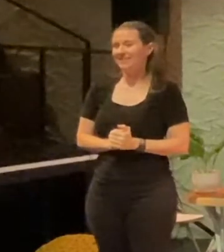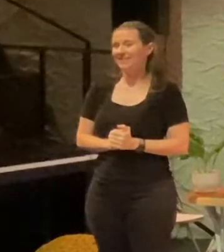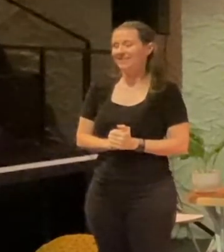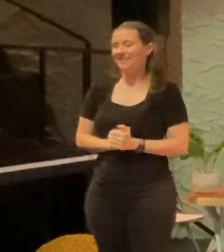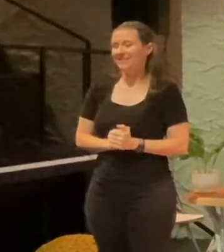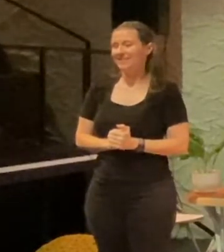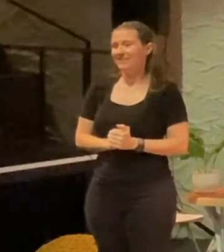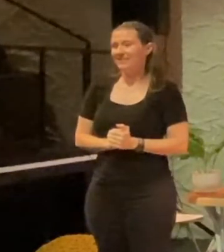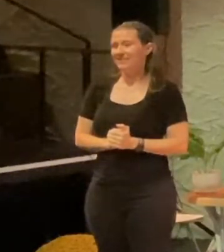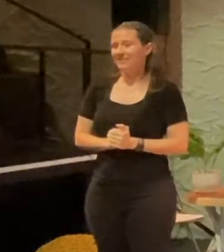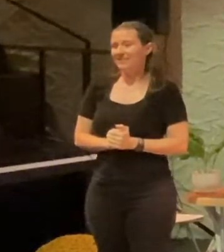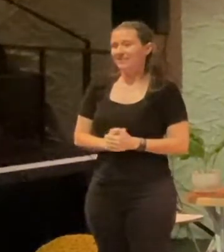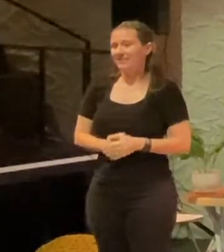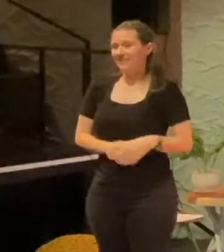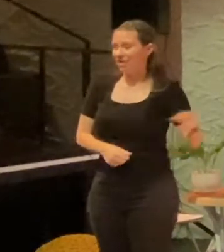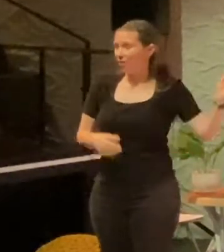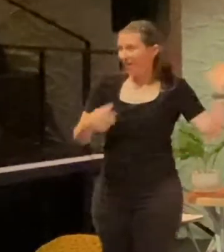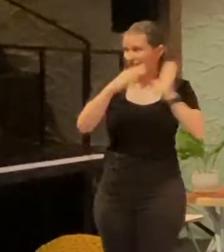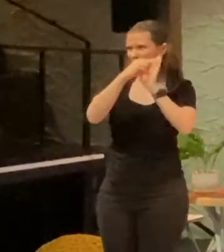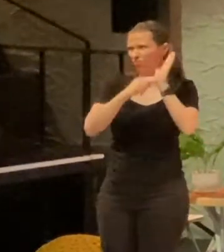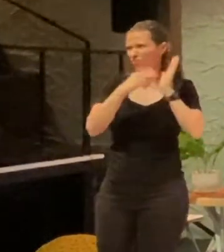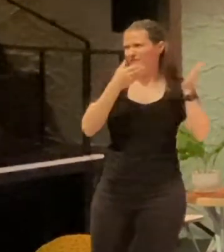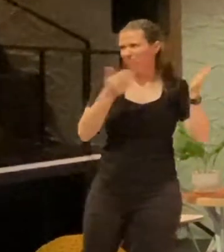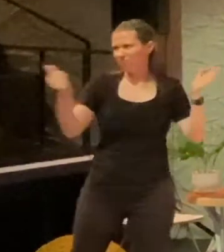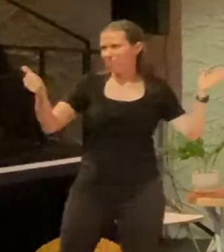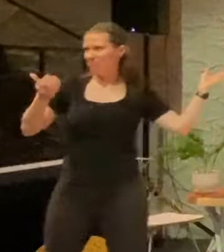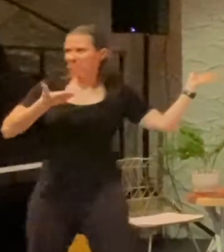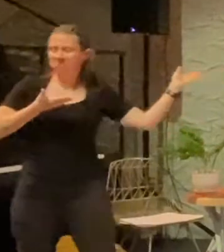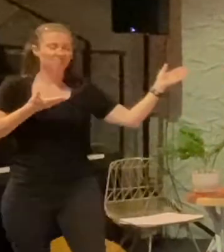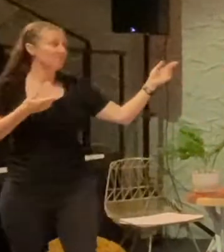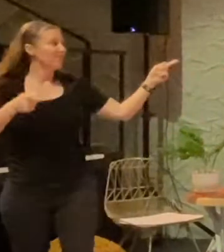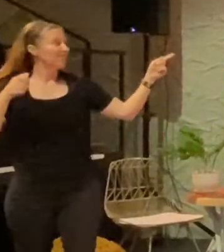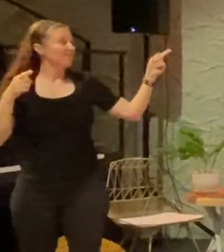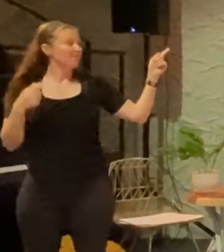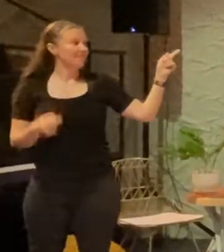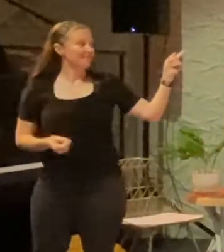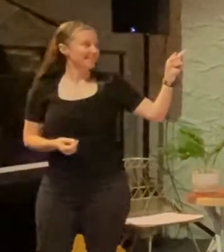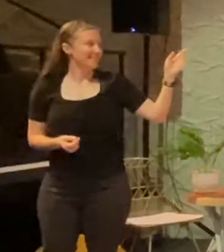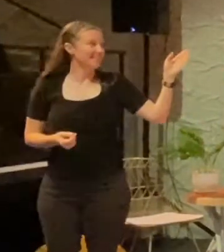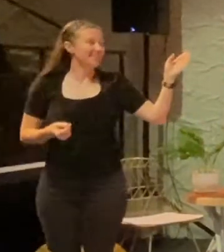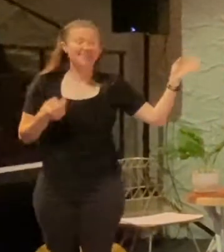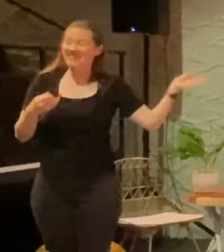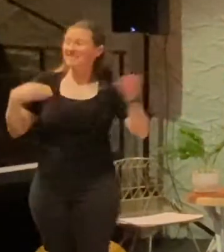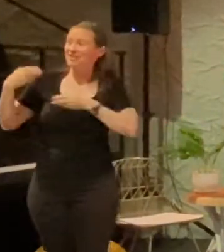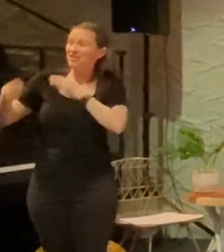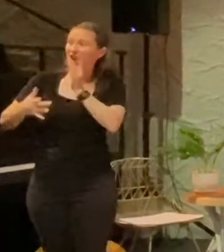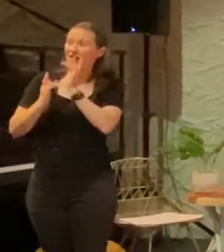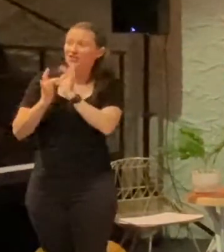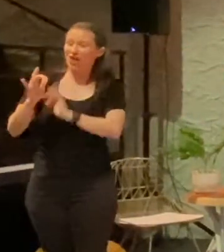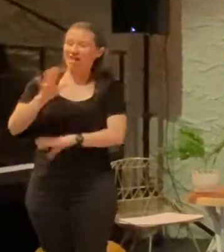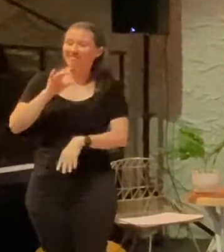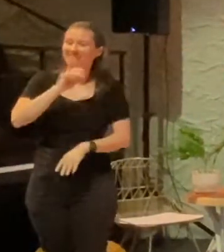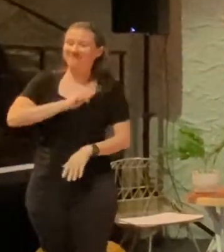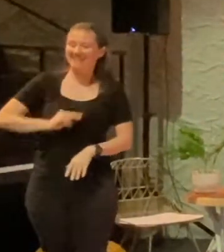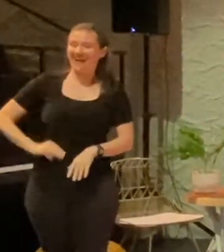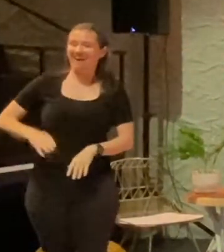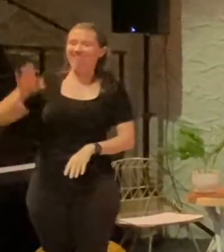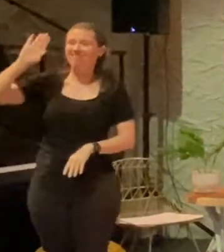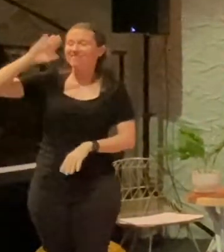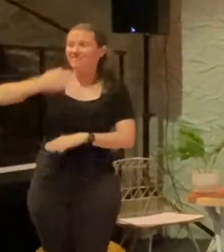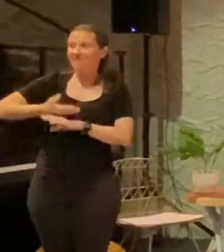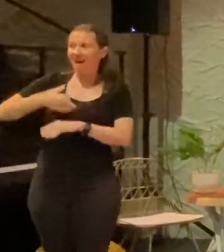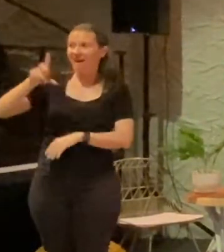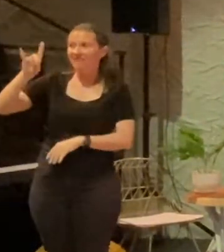Matthew chapter 1. This is the genealogy of Jesus, the Messiah, the son of